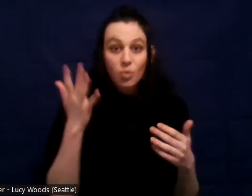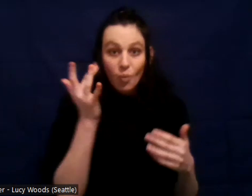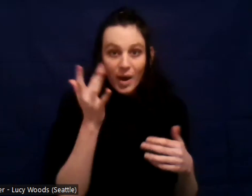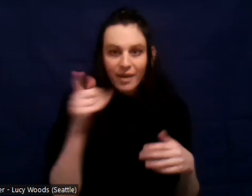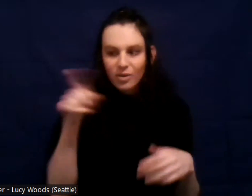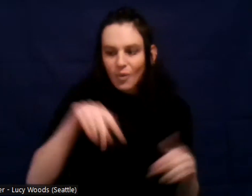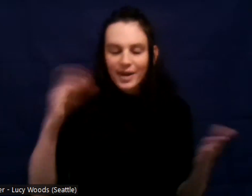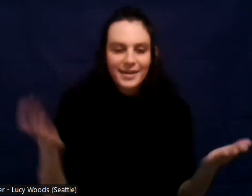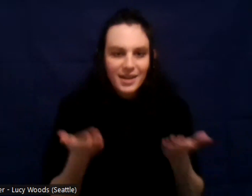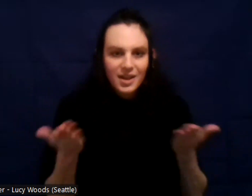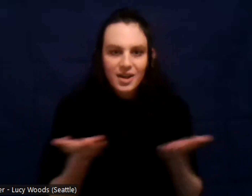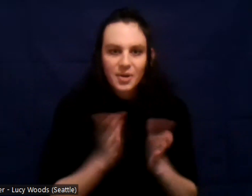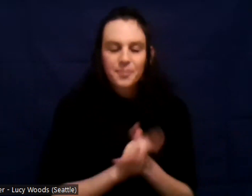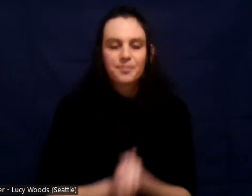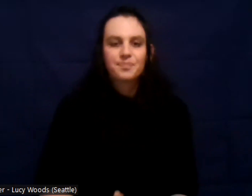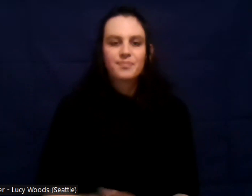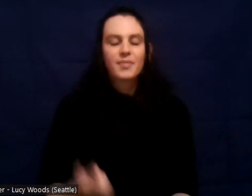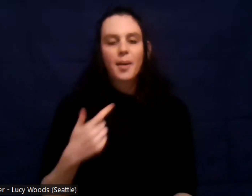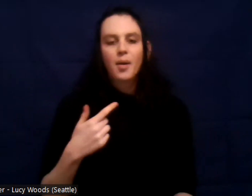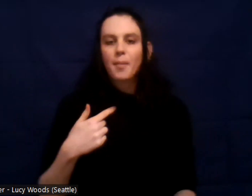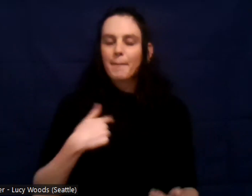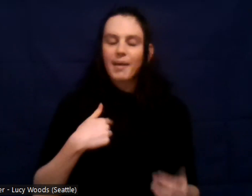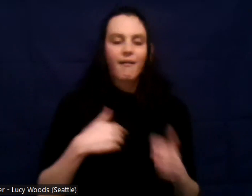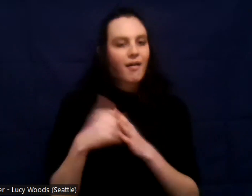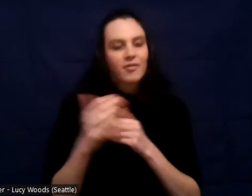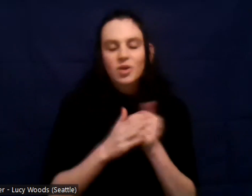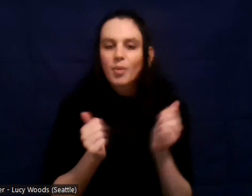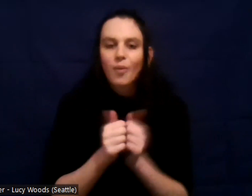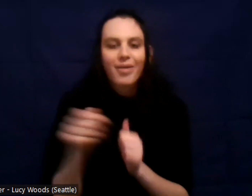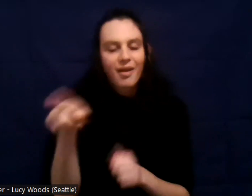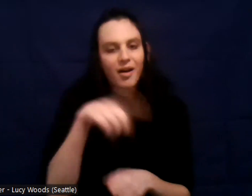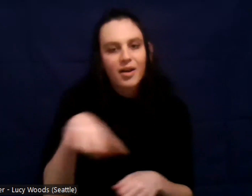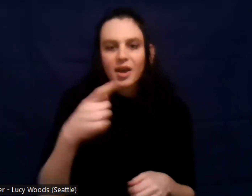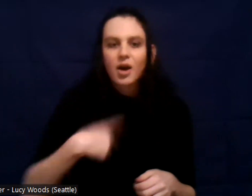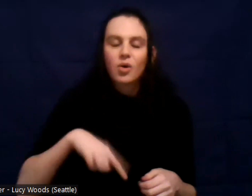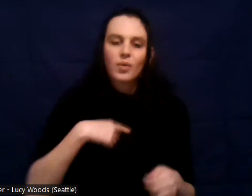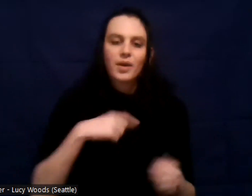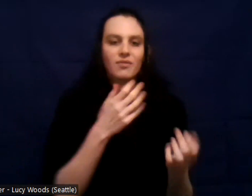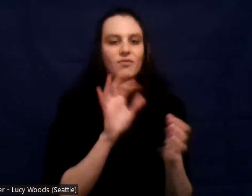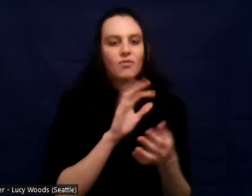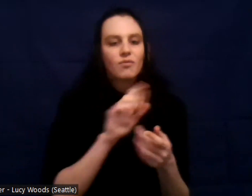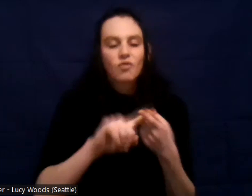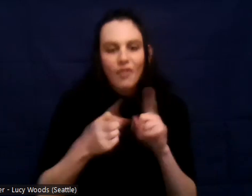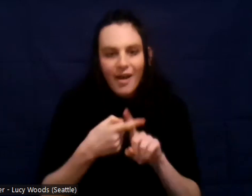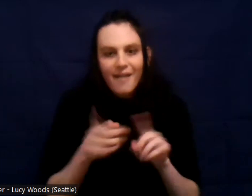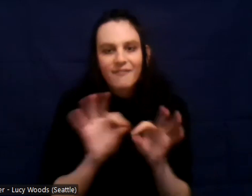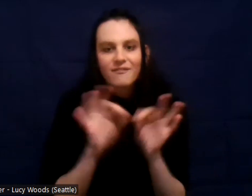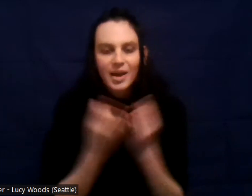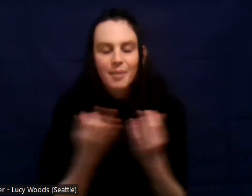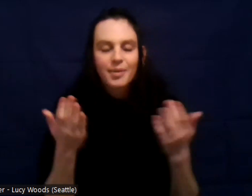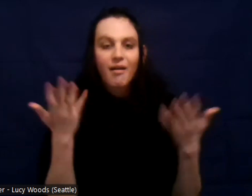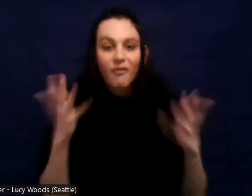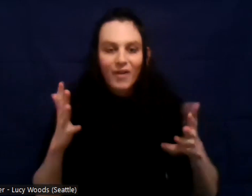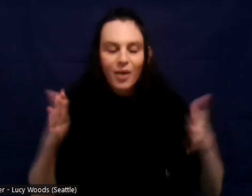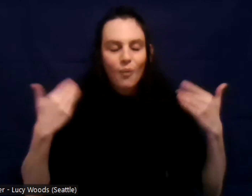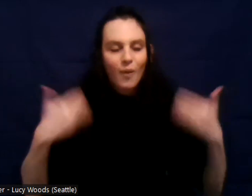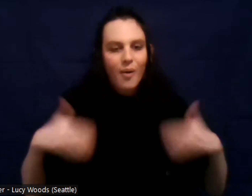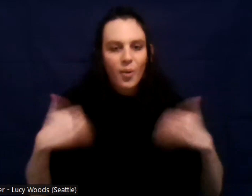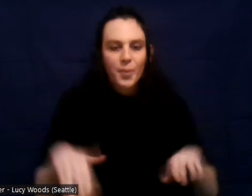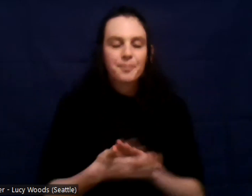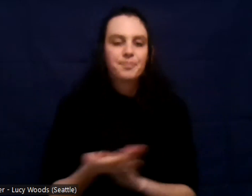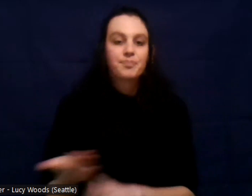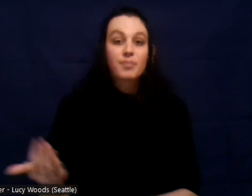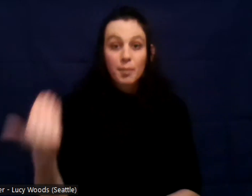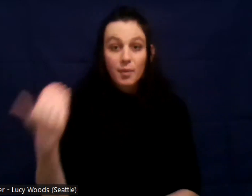The rest, like I'm already comfortable. We're already friends and family. Um, and that's one thing I did not have prior